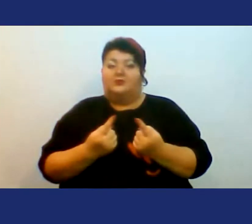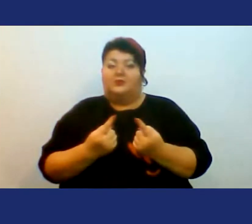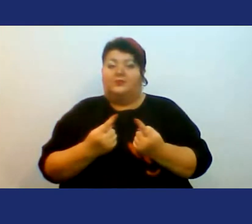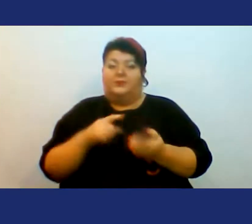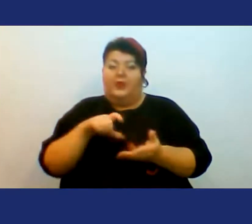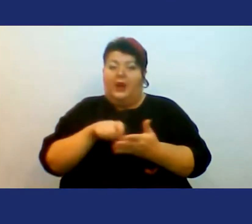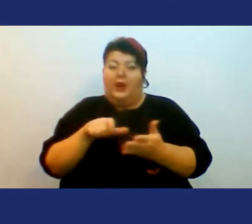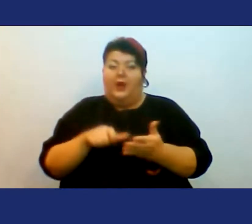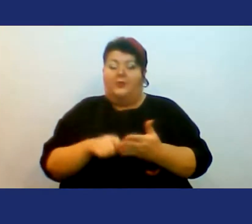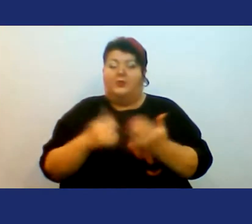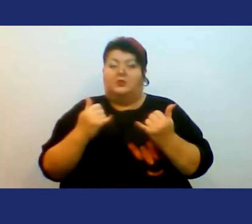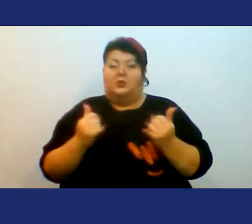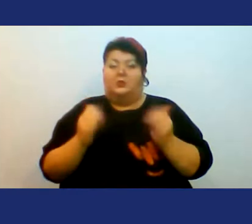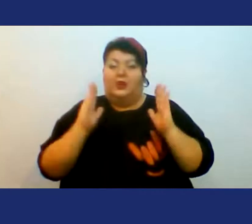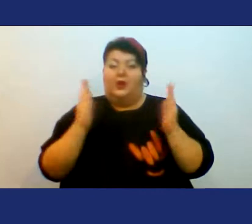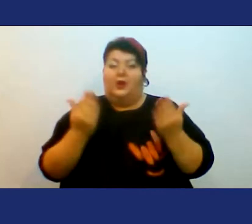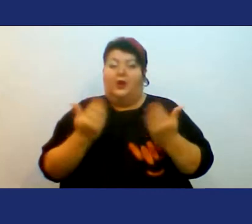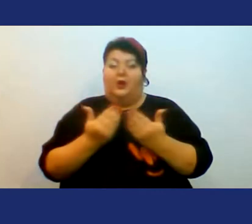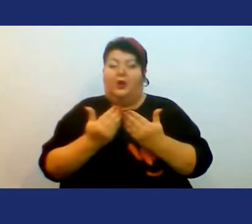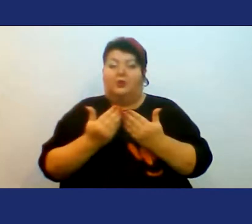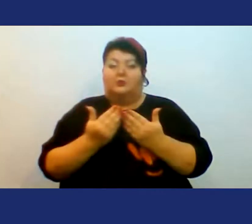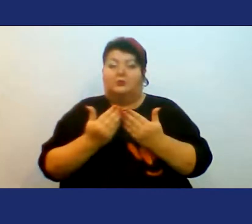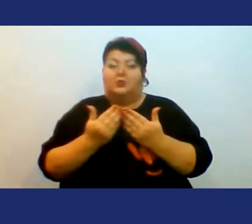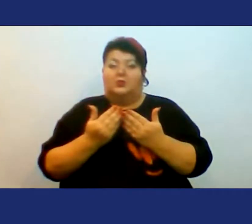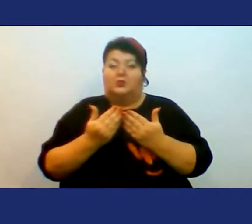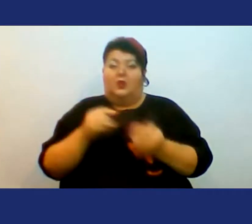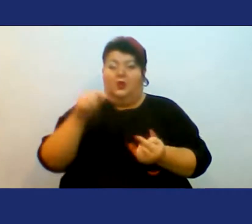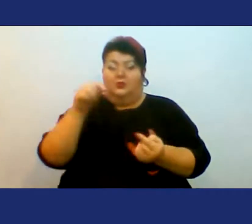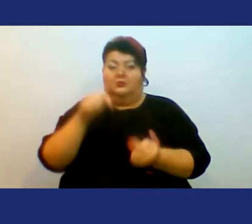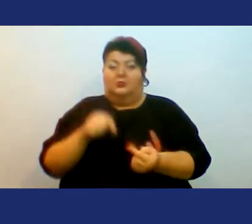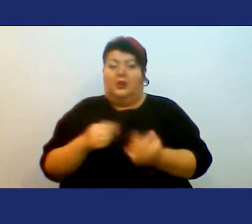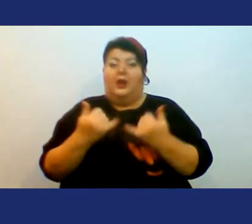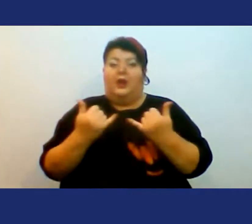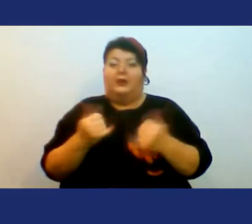good thing. Another challenge which we have come across